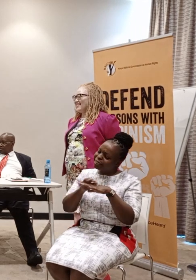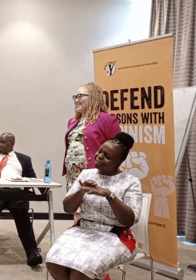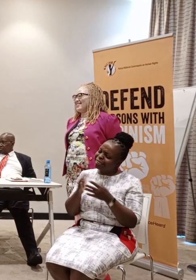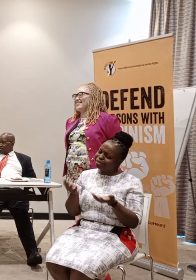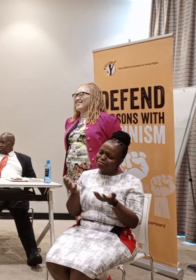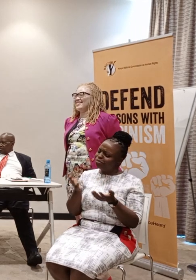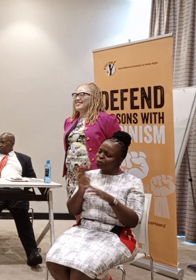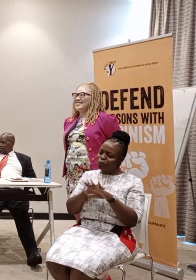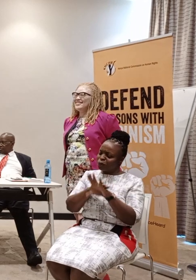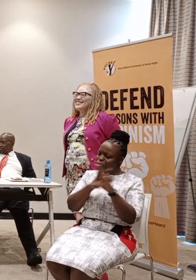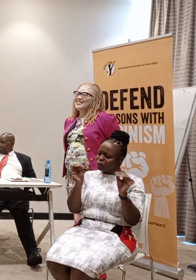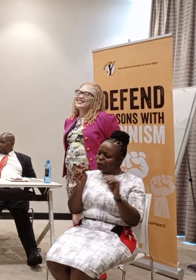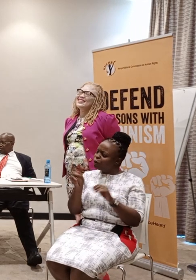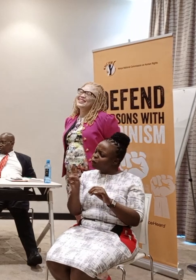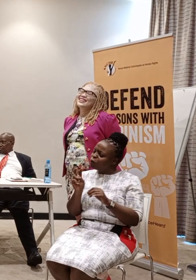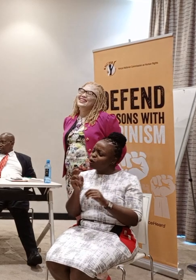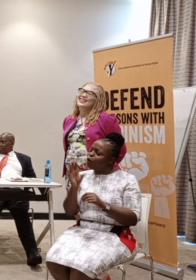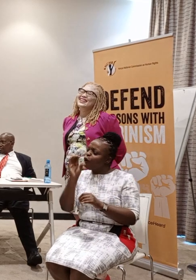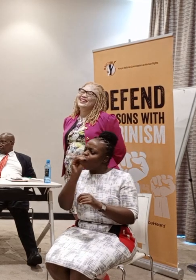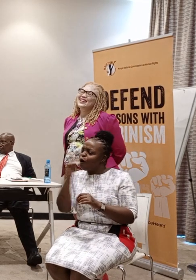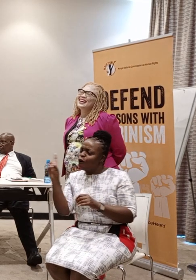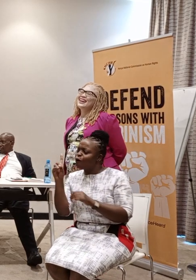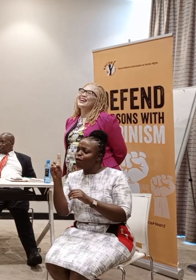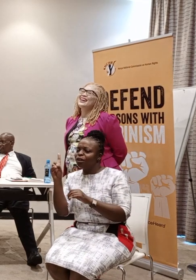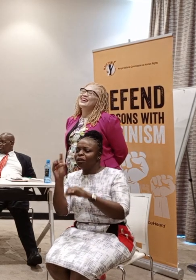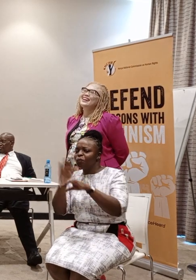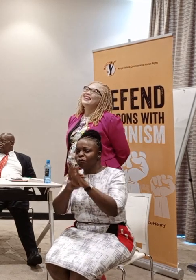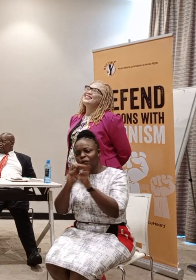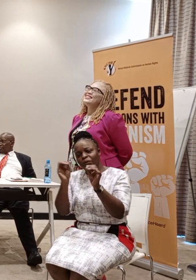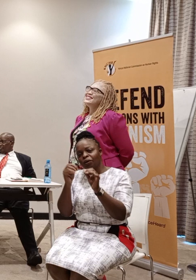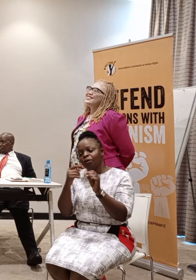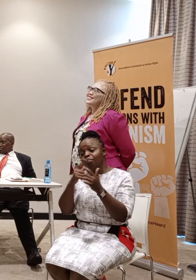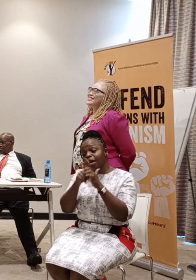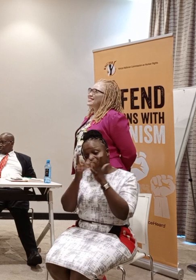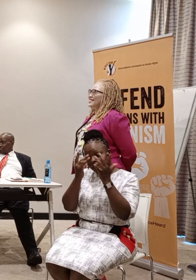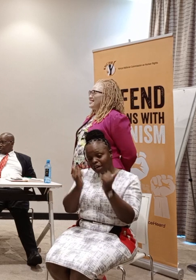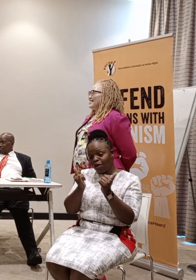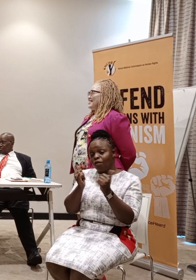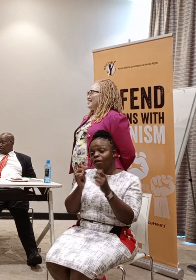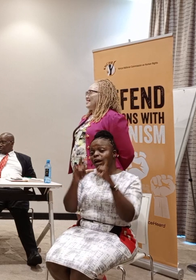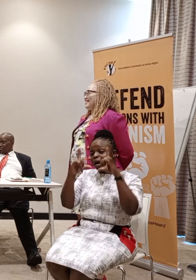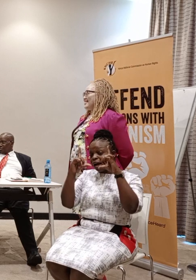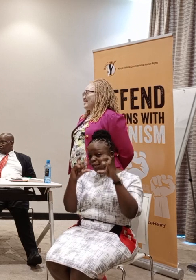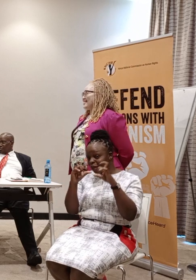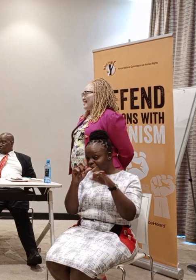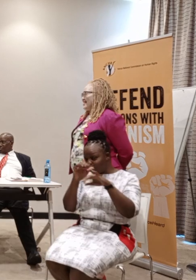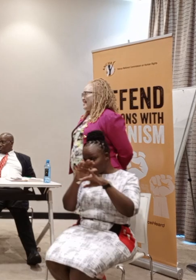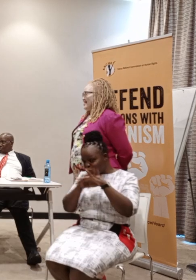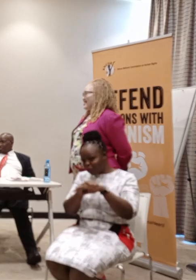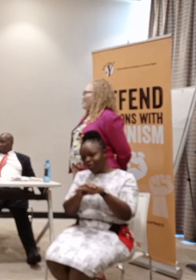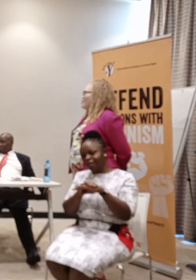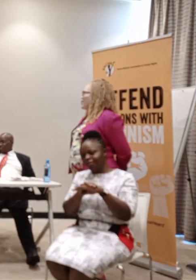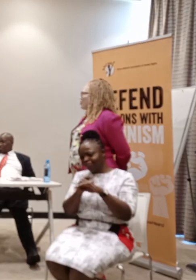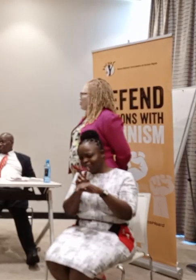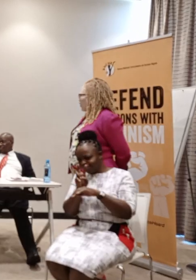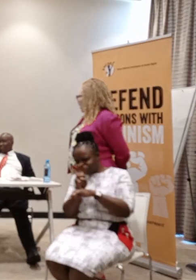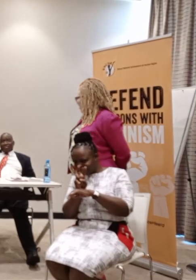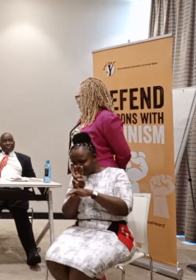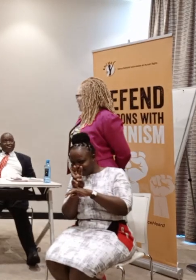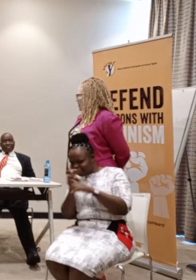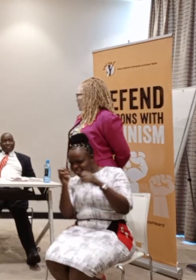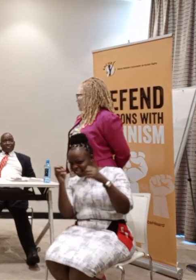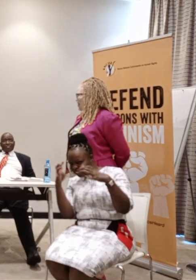a bit not very pleasant. Nowadays, the cameras are trained more to look at people. They In are fact, made